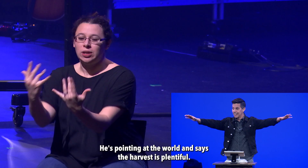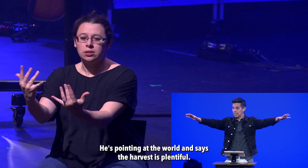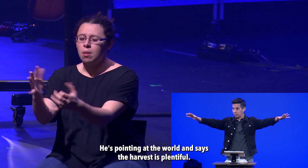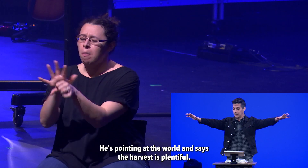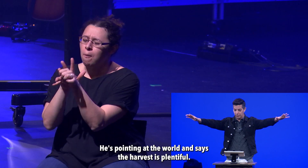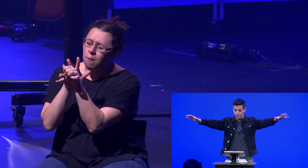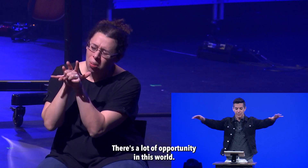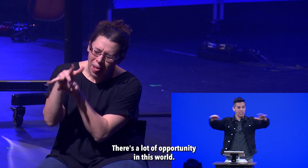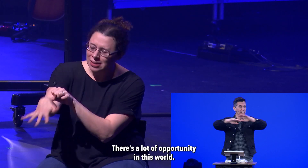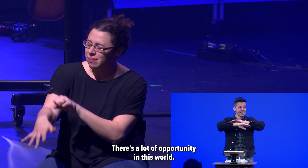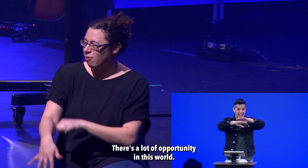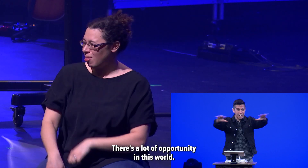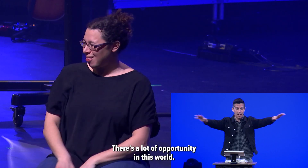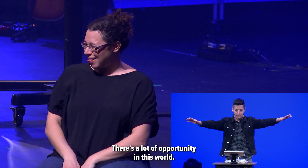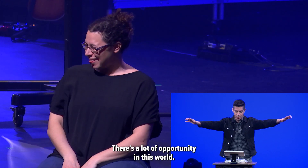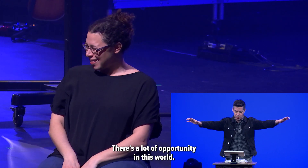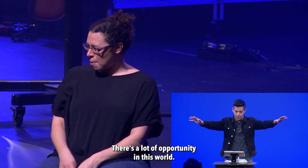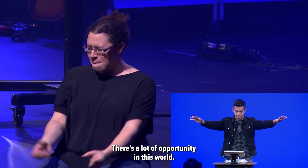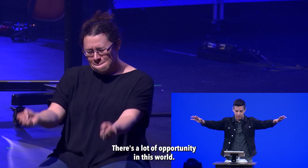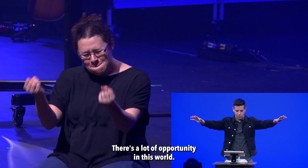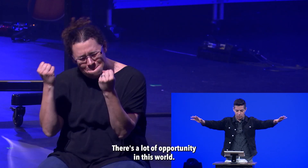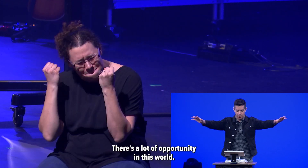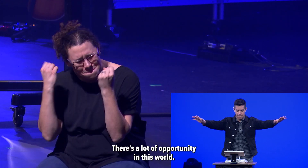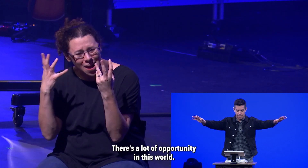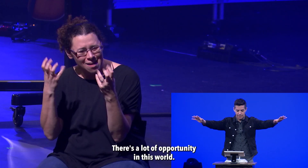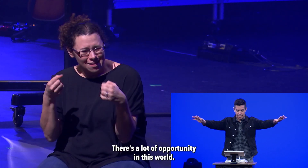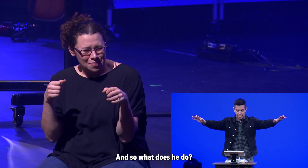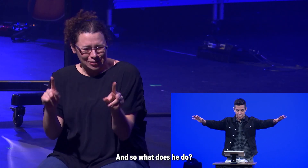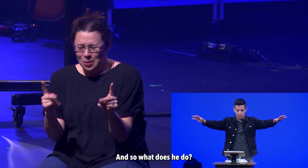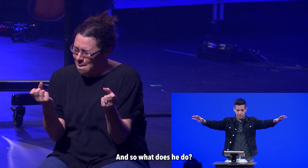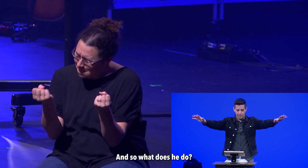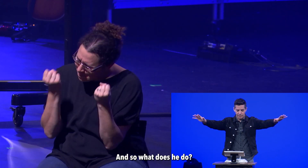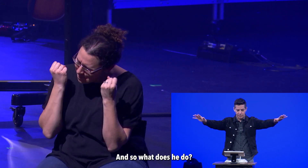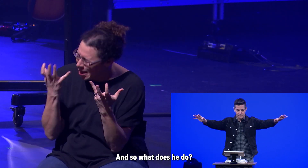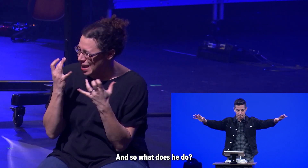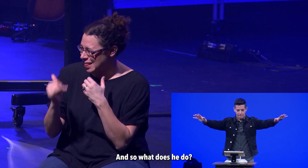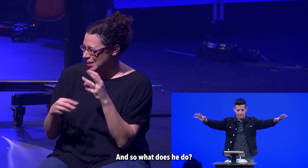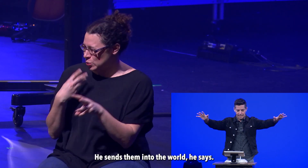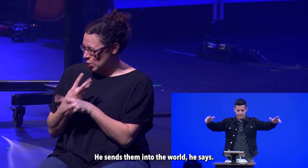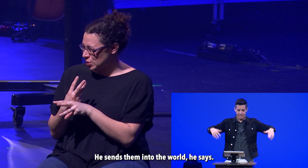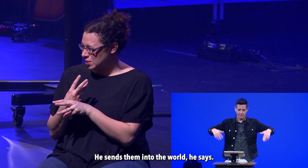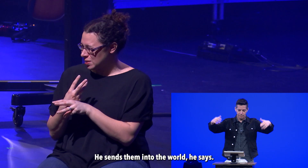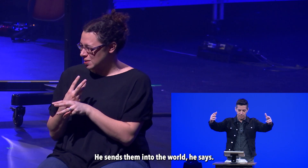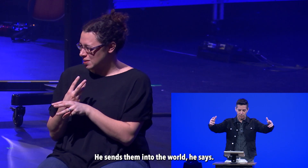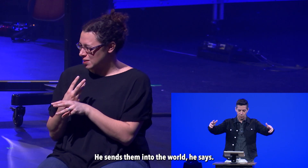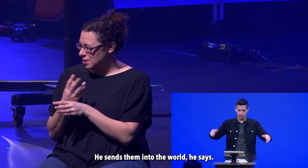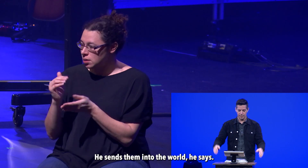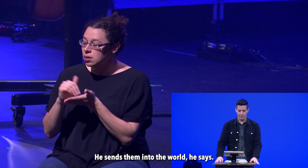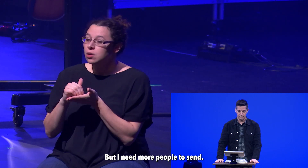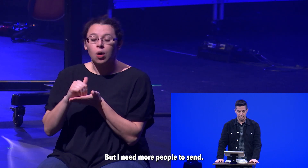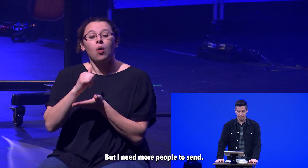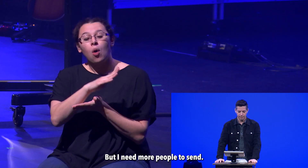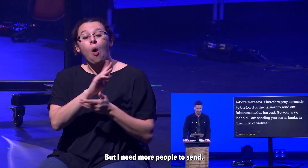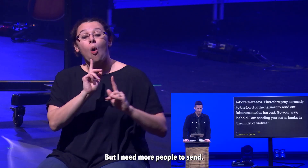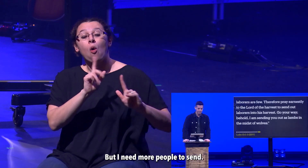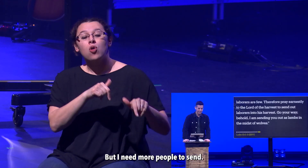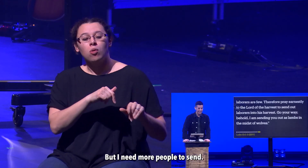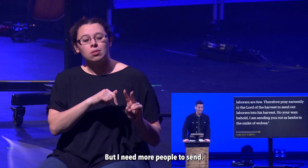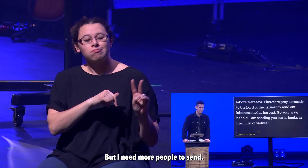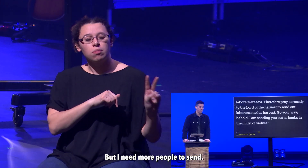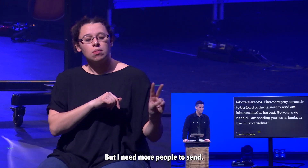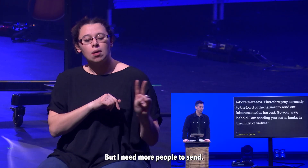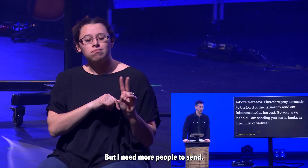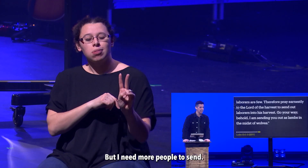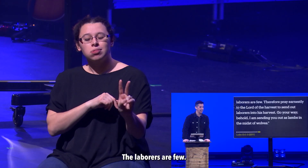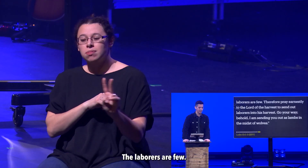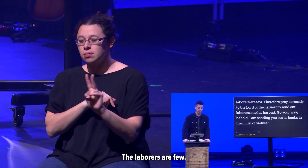harvest is plentiful. There's a lot of opportunity in this world. And so what does he do? He sends them into the world. He says, but I need